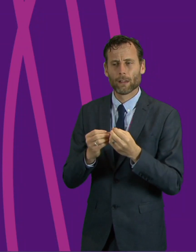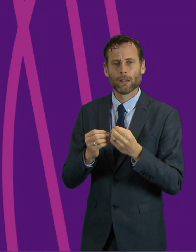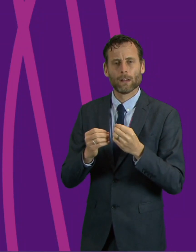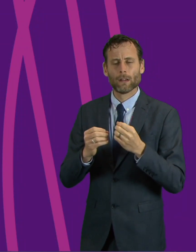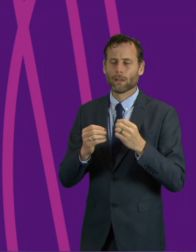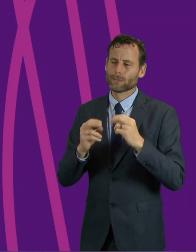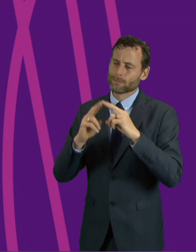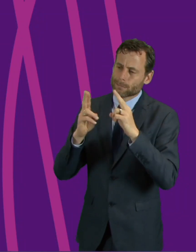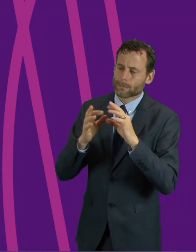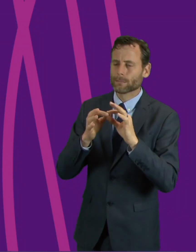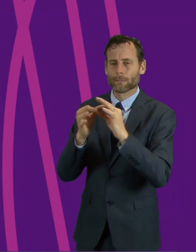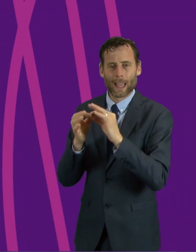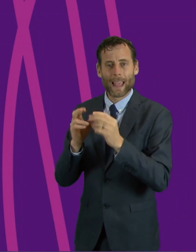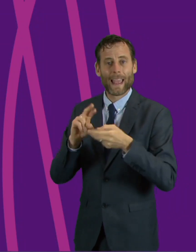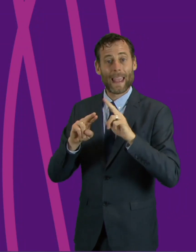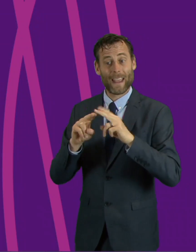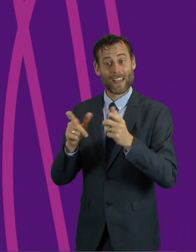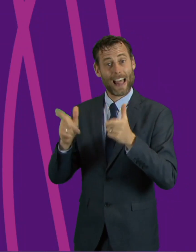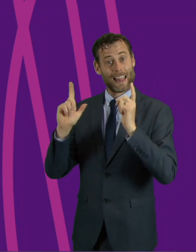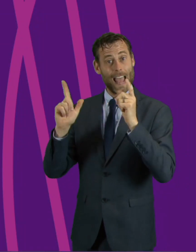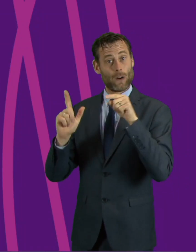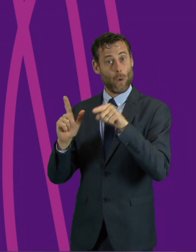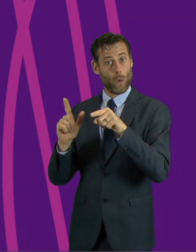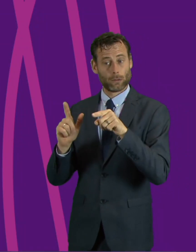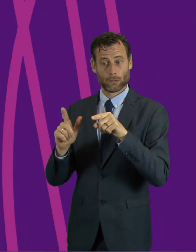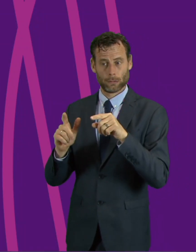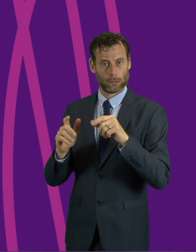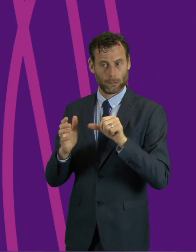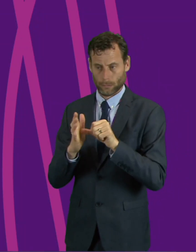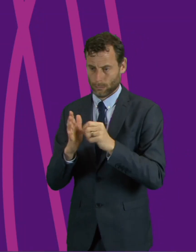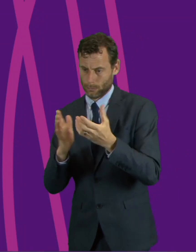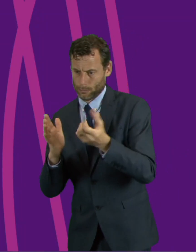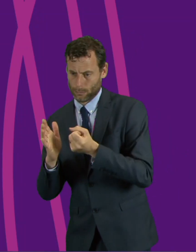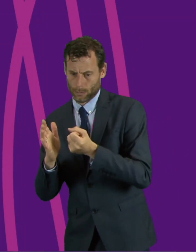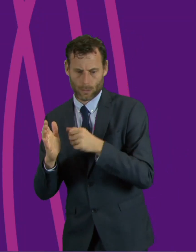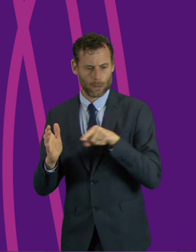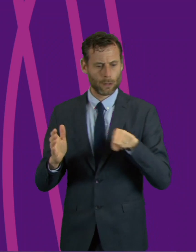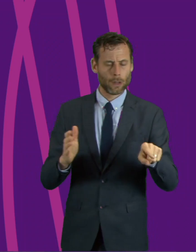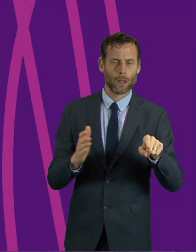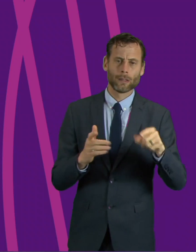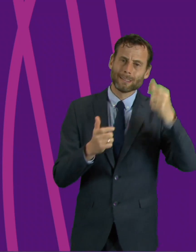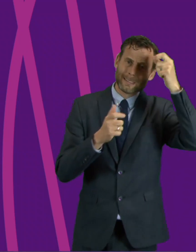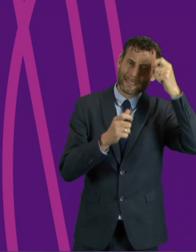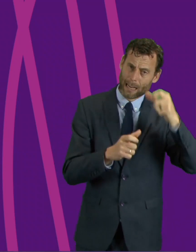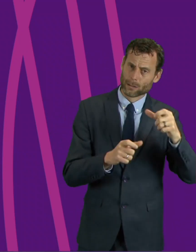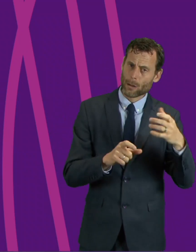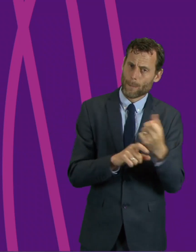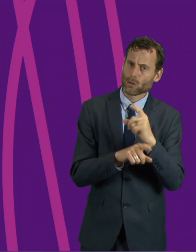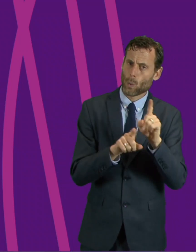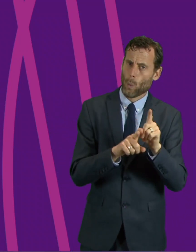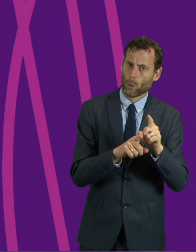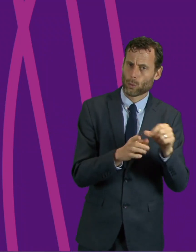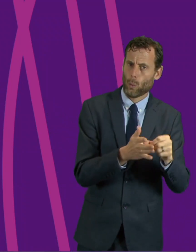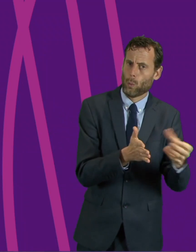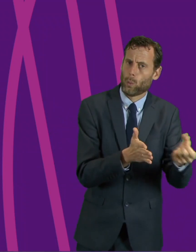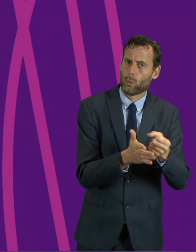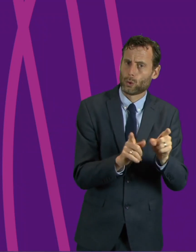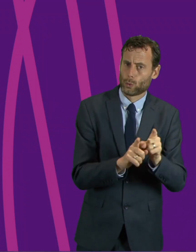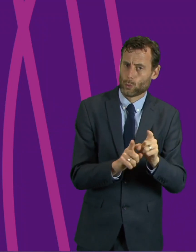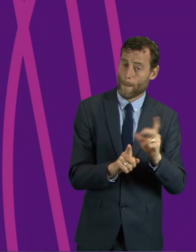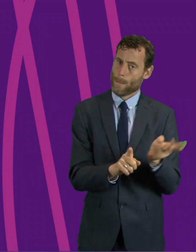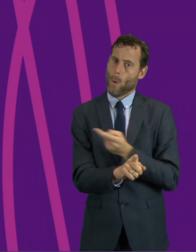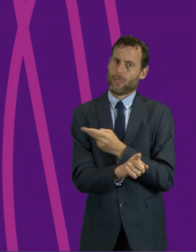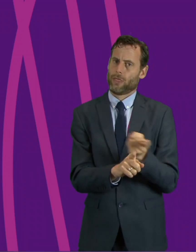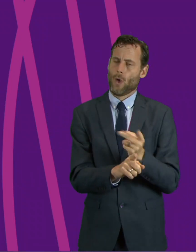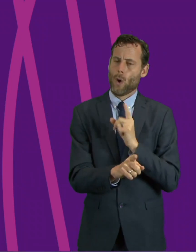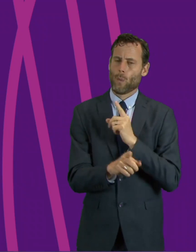distress, can the First Minister explain why this scheme contains no provisions to also support tenants, and why in particular it contains no prohibition against a landlord in